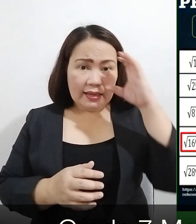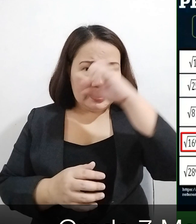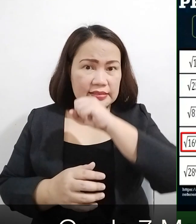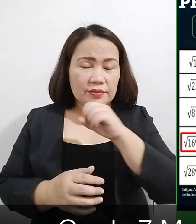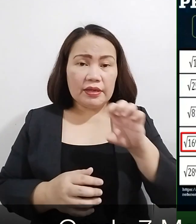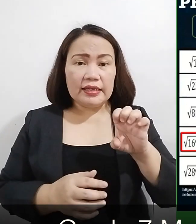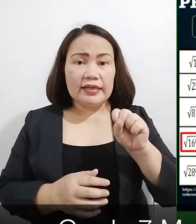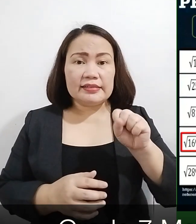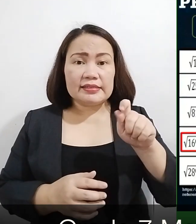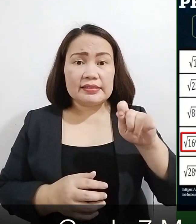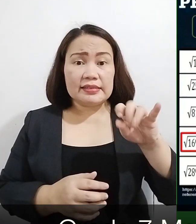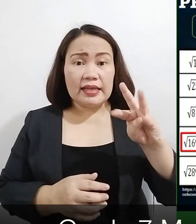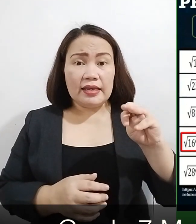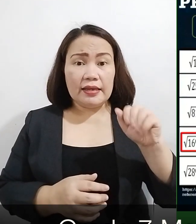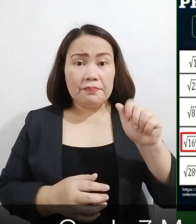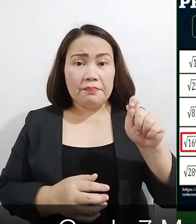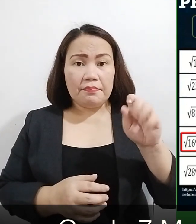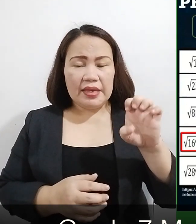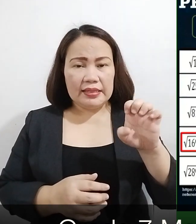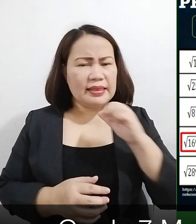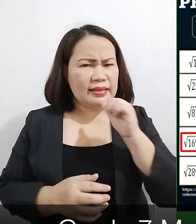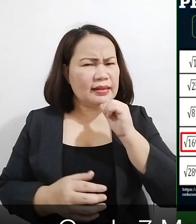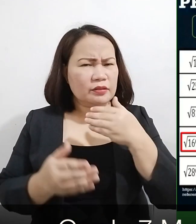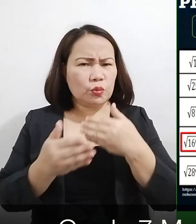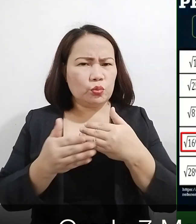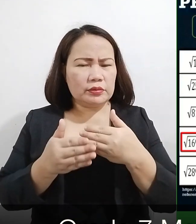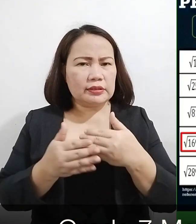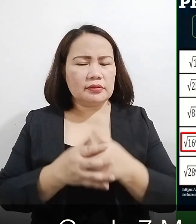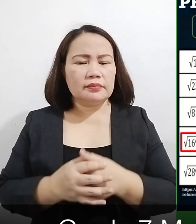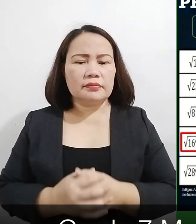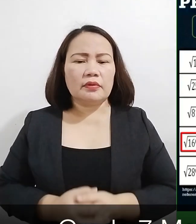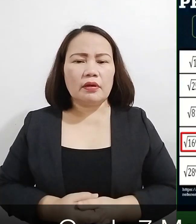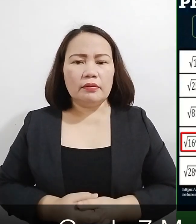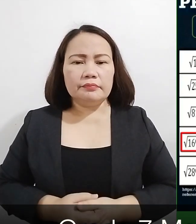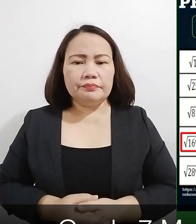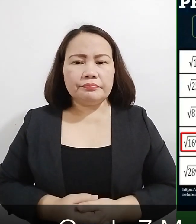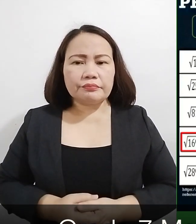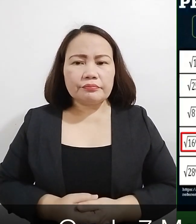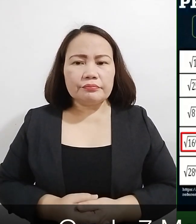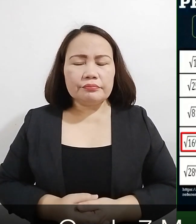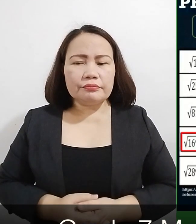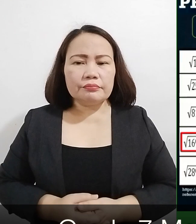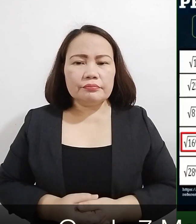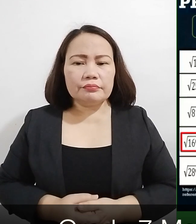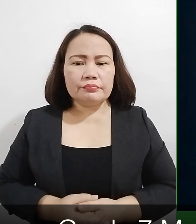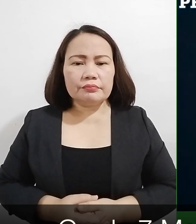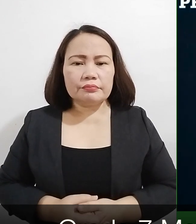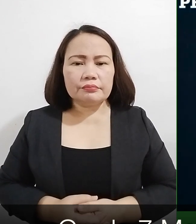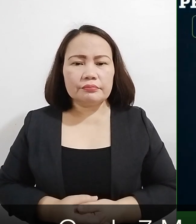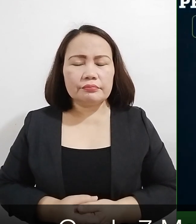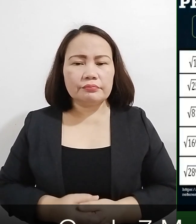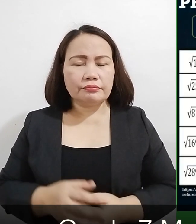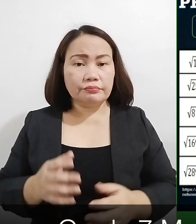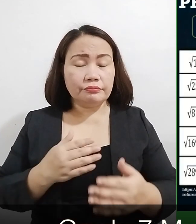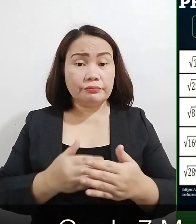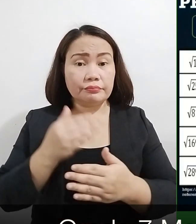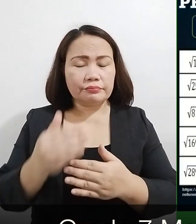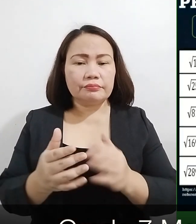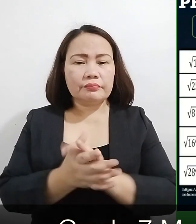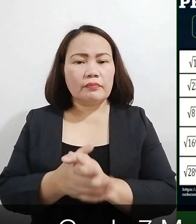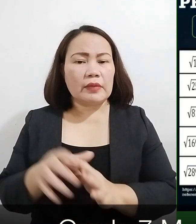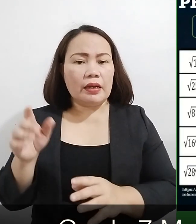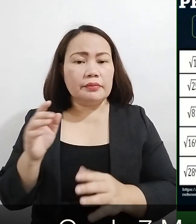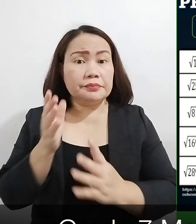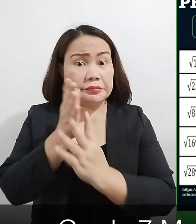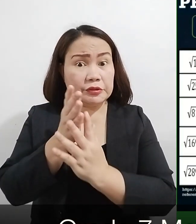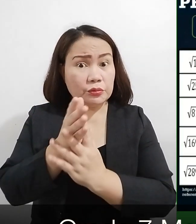ang square root natin ay irrational. So, hindi perfect square. Let's have another. So, I have